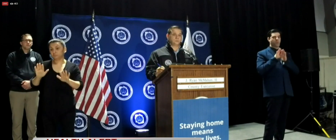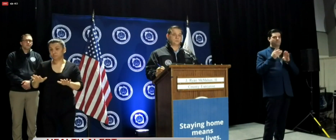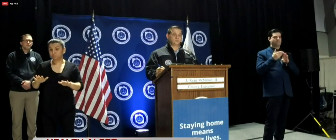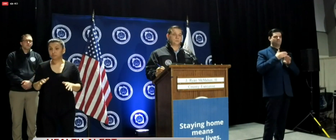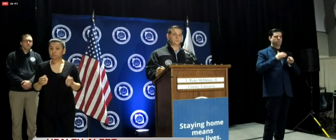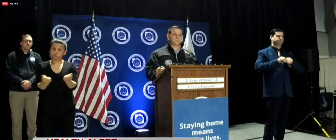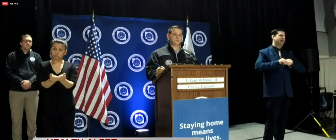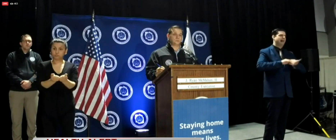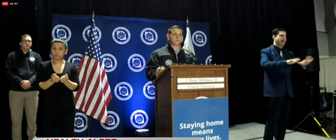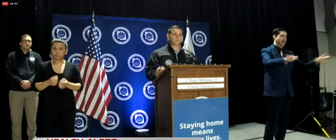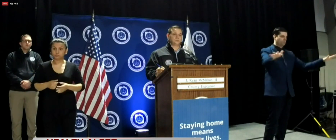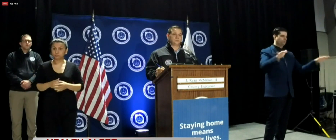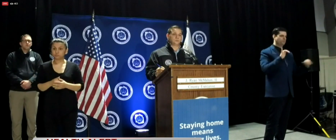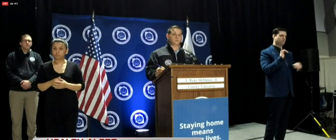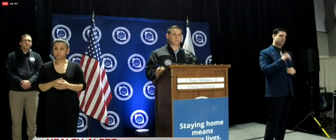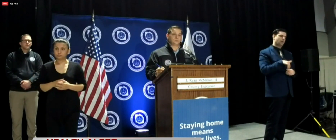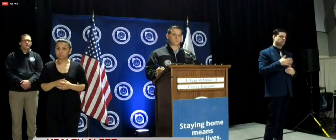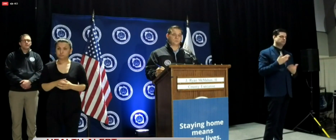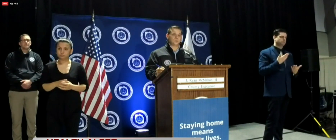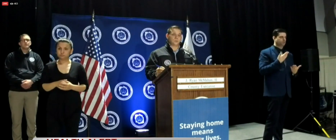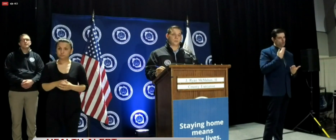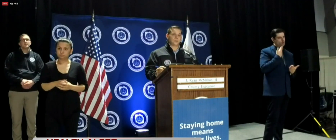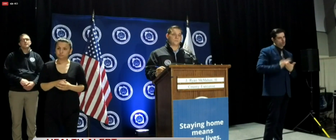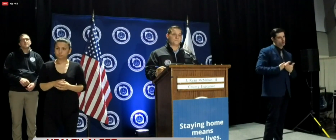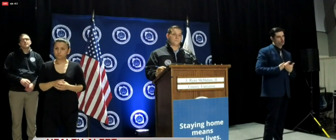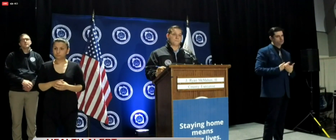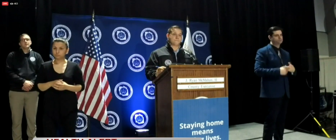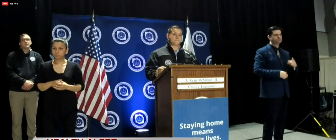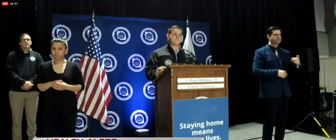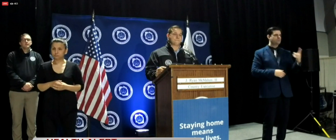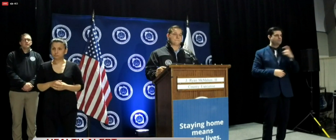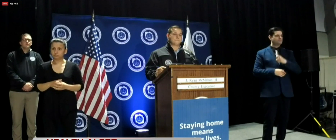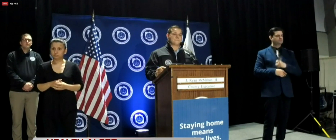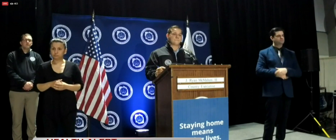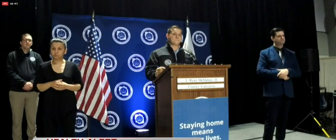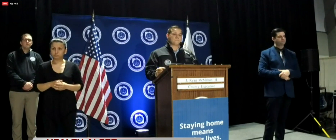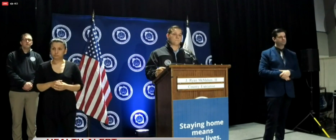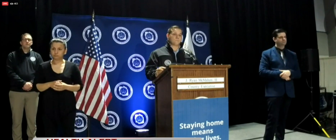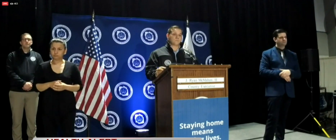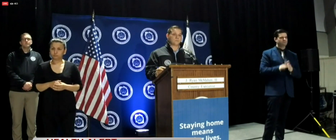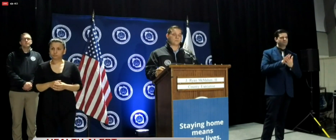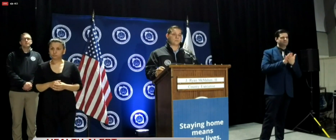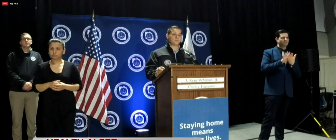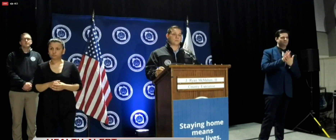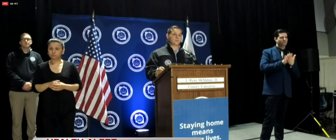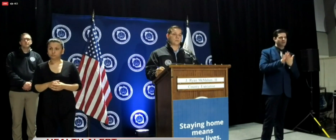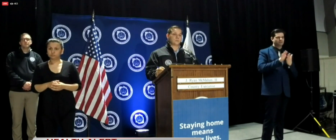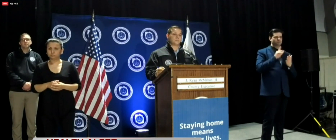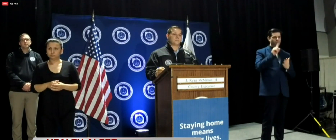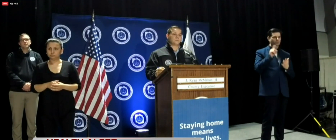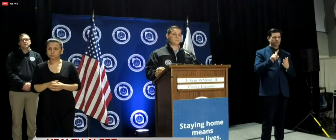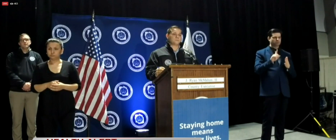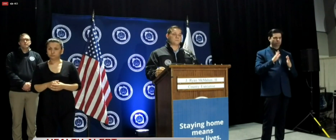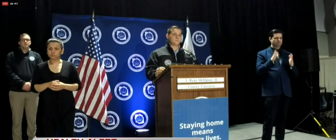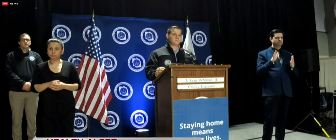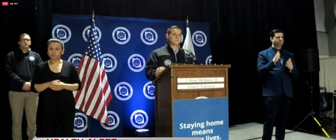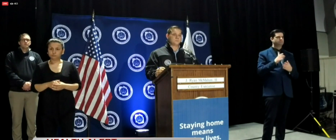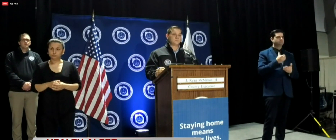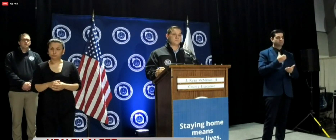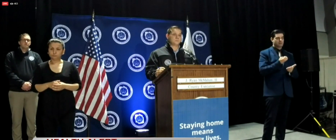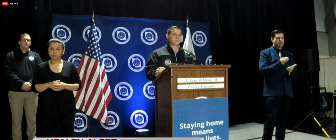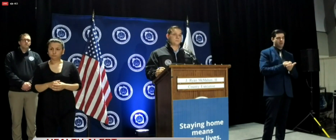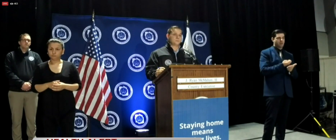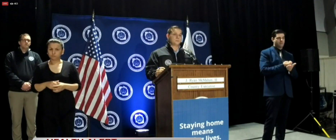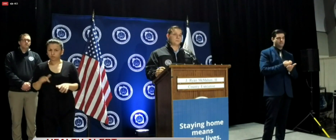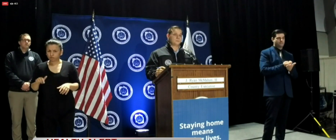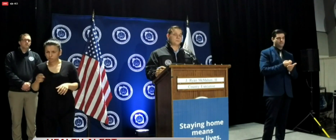Is there anything we've learned really recently? It's kind of a vague question, but I feel like even economically, as this progresses, we find a